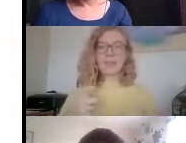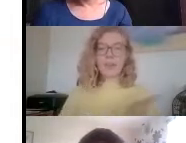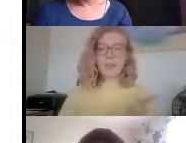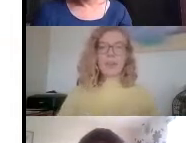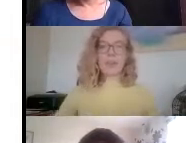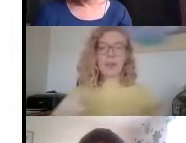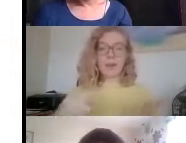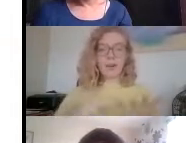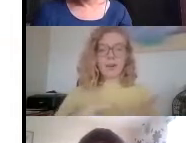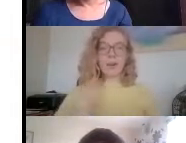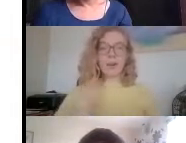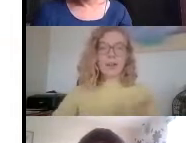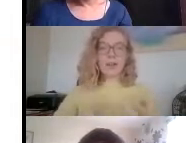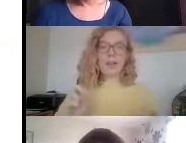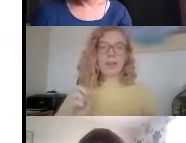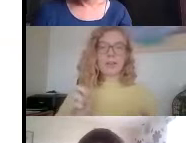That was good.